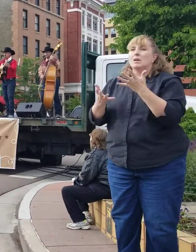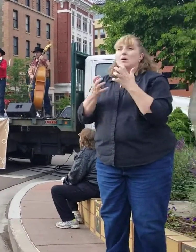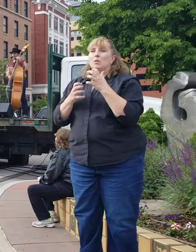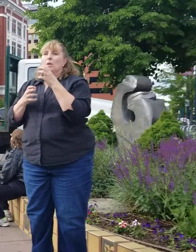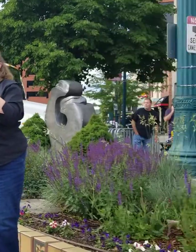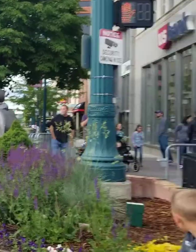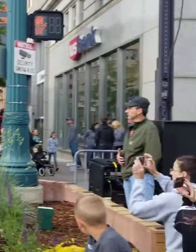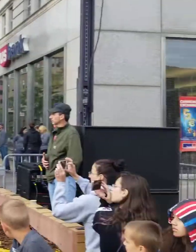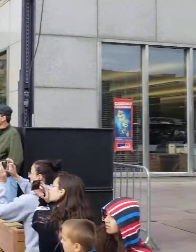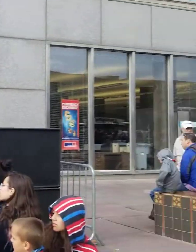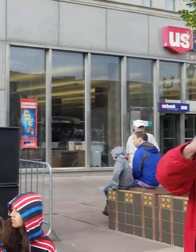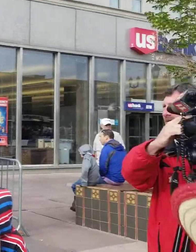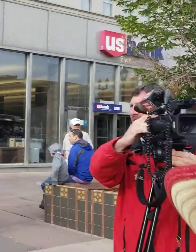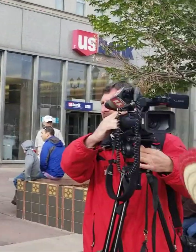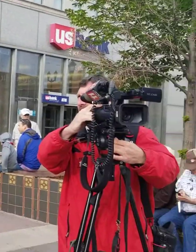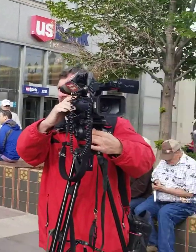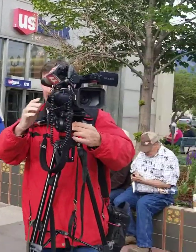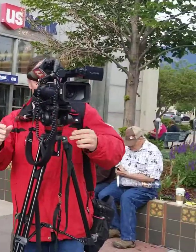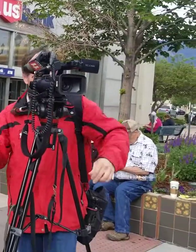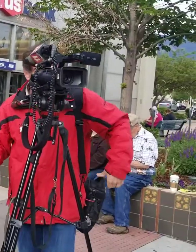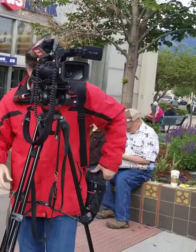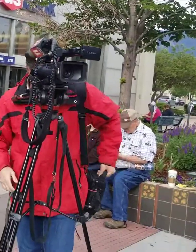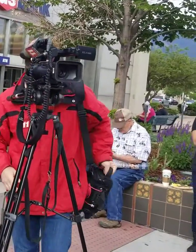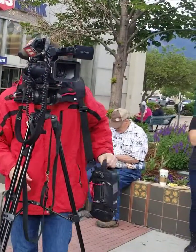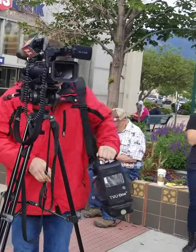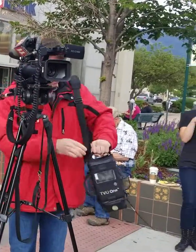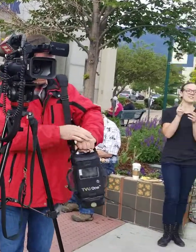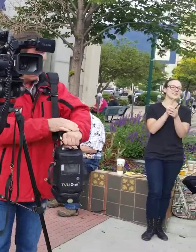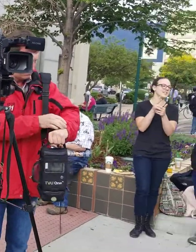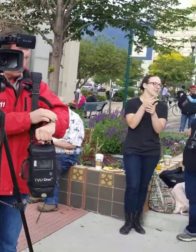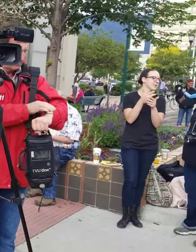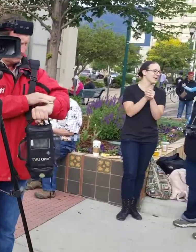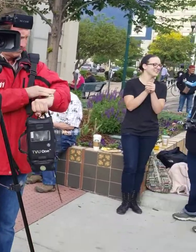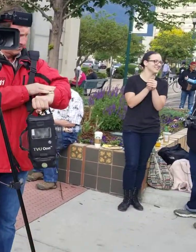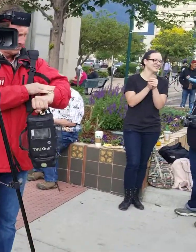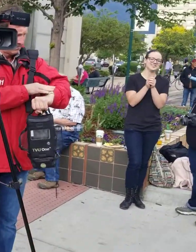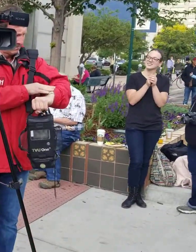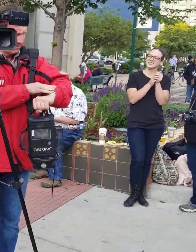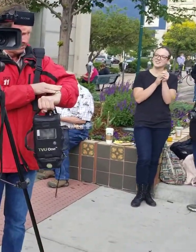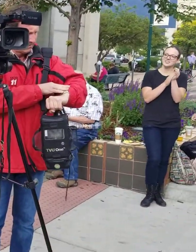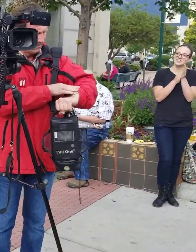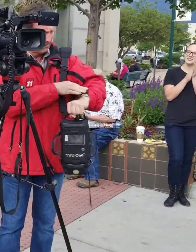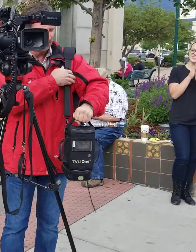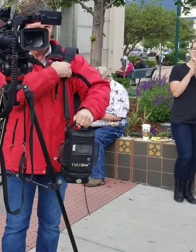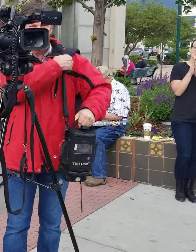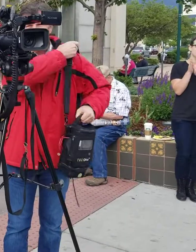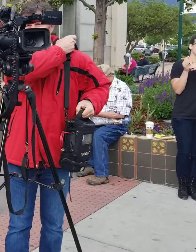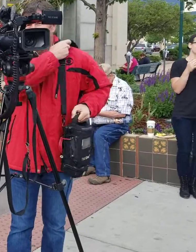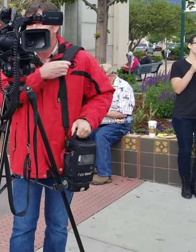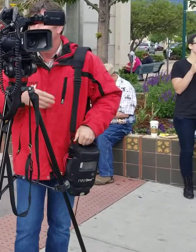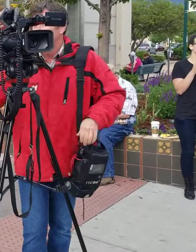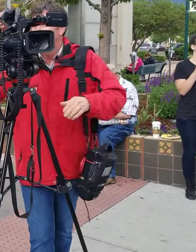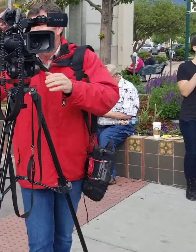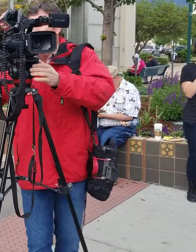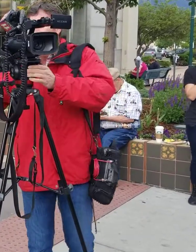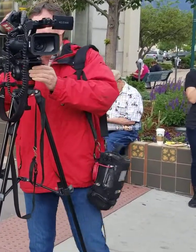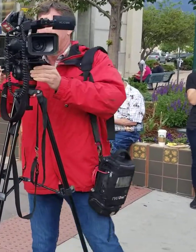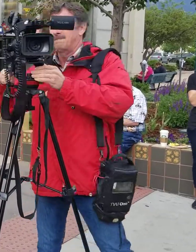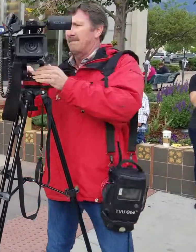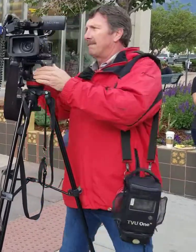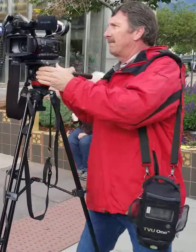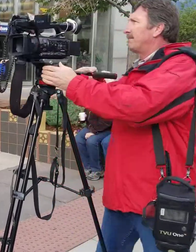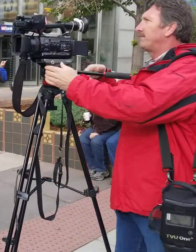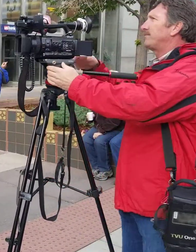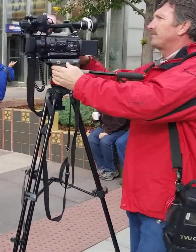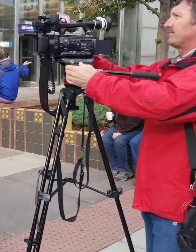my child from an old ticket while the moon goes flying high. I want to hear the